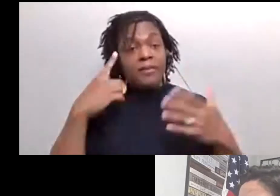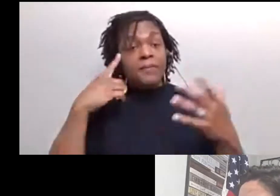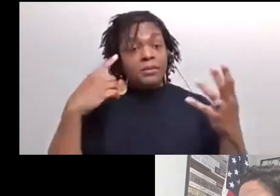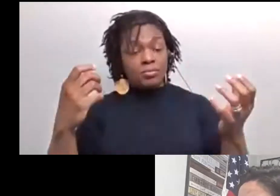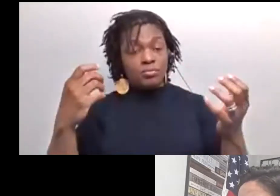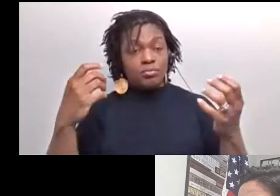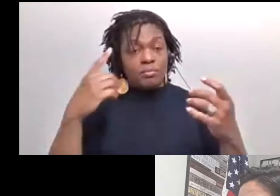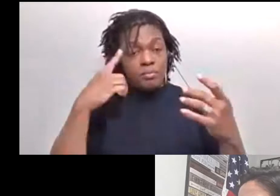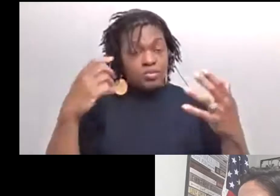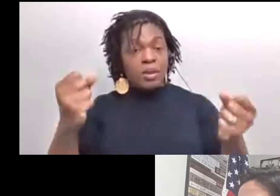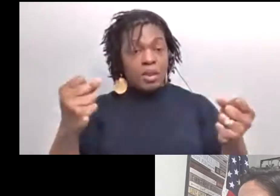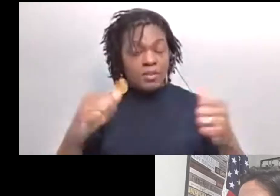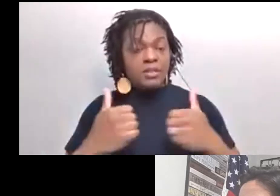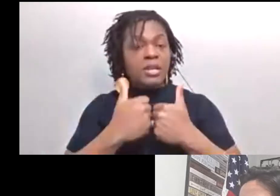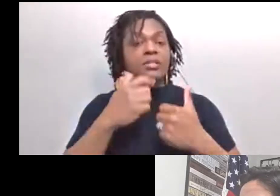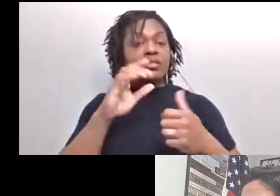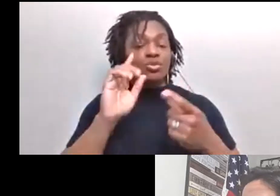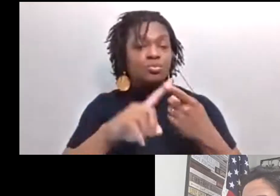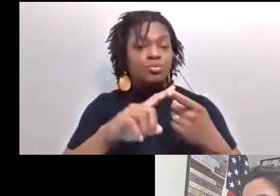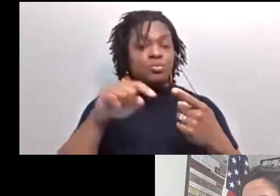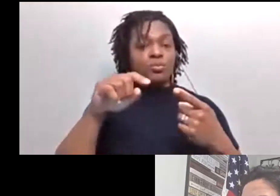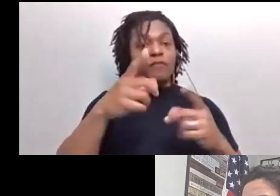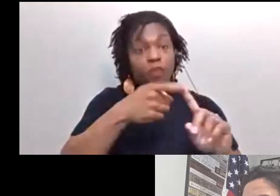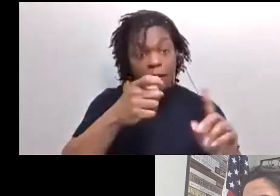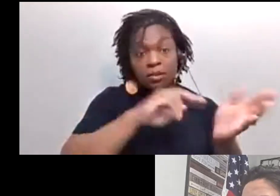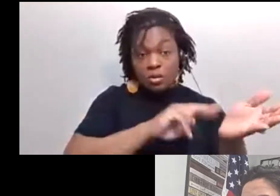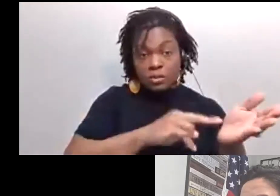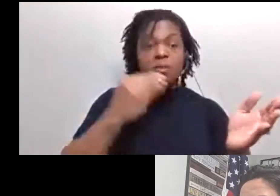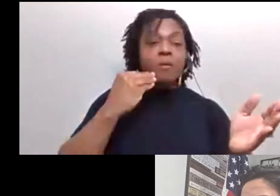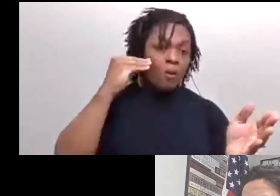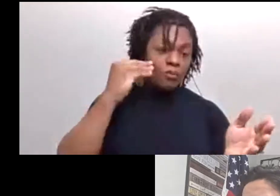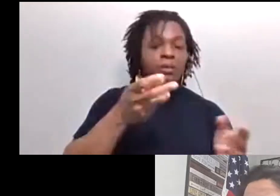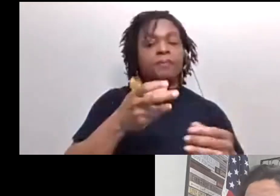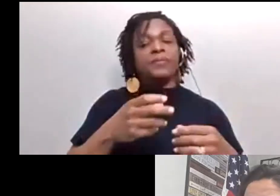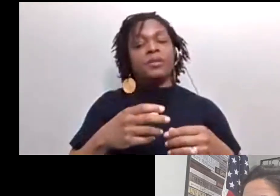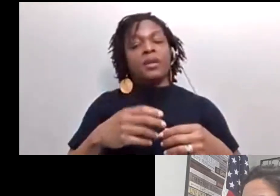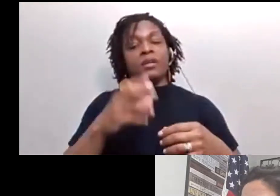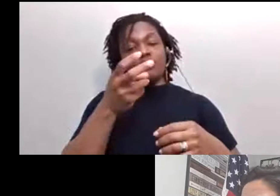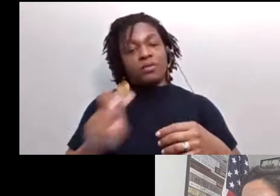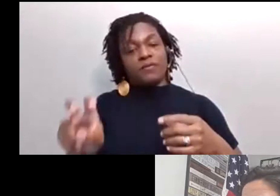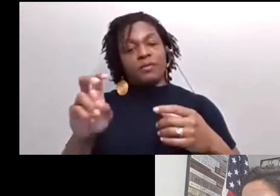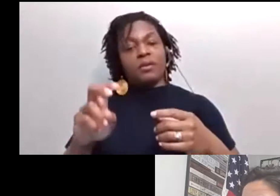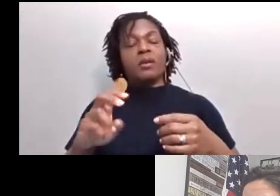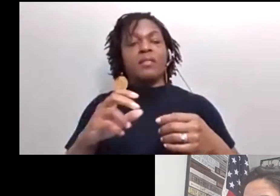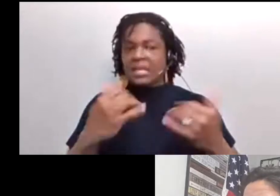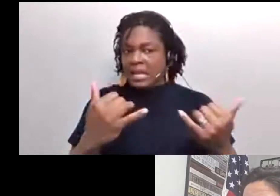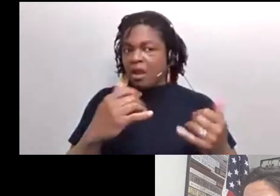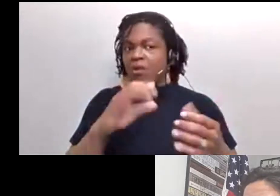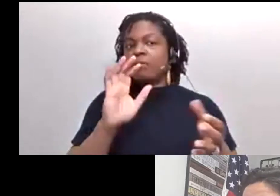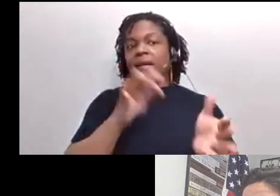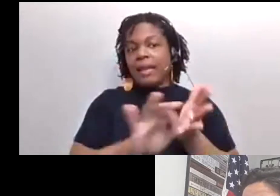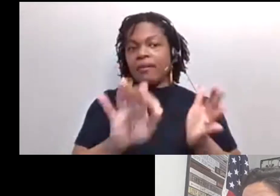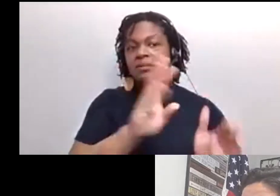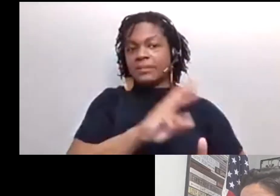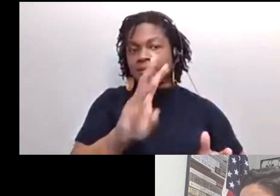My Choice Initiative. And OBH has successfully transitioned 66 individuals from nursing facilities back into